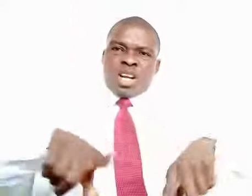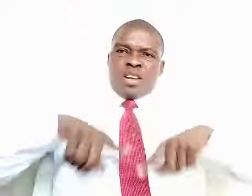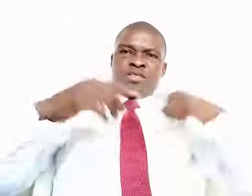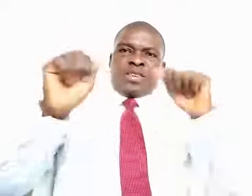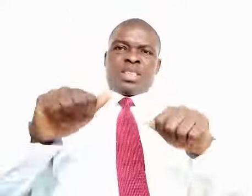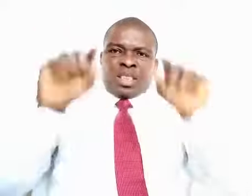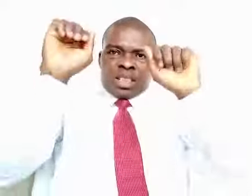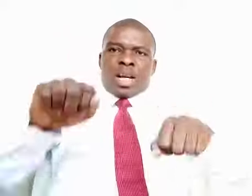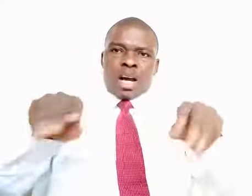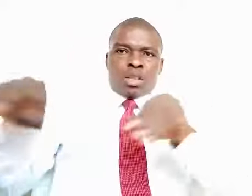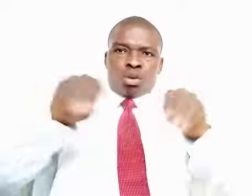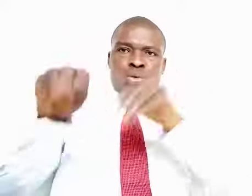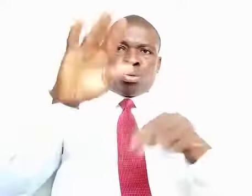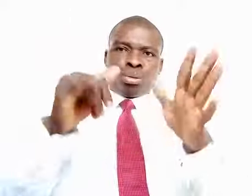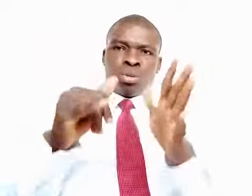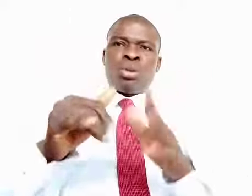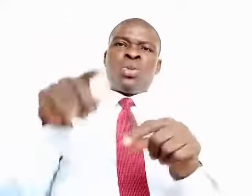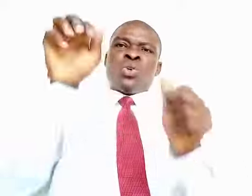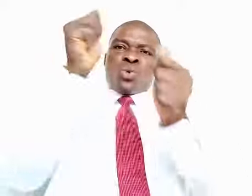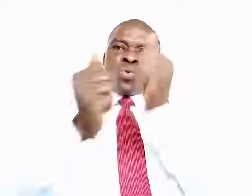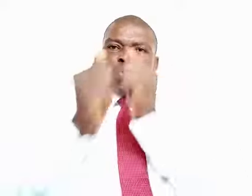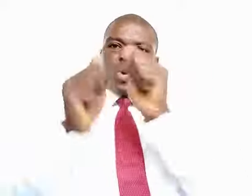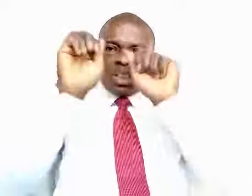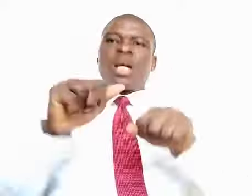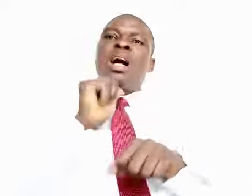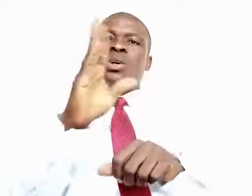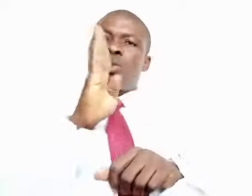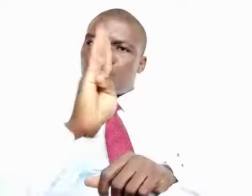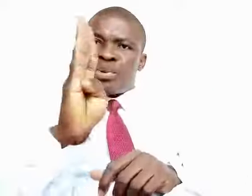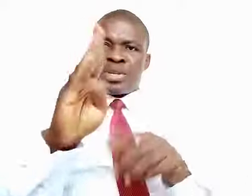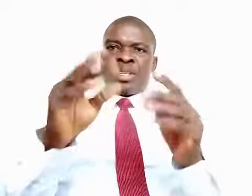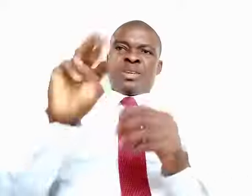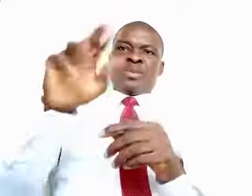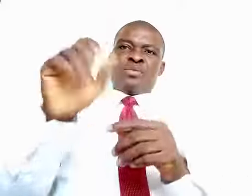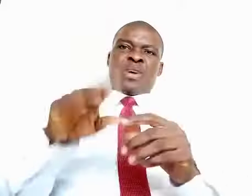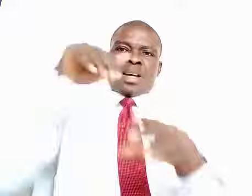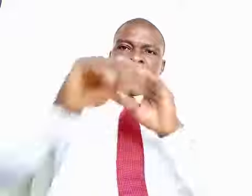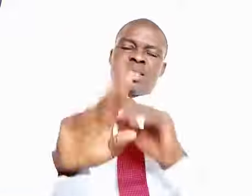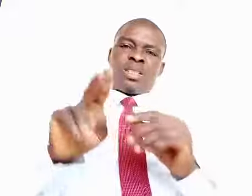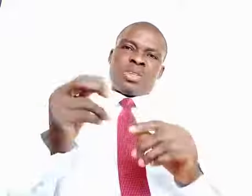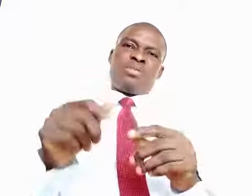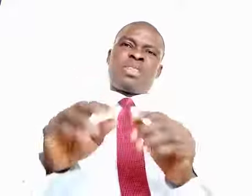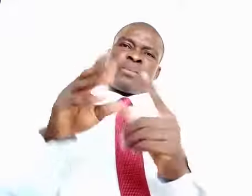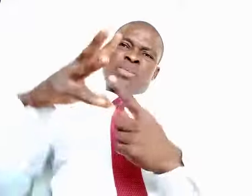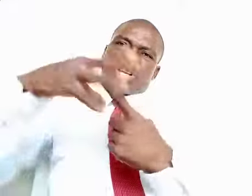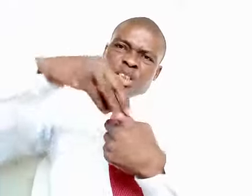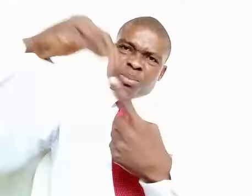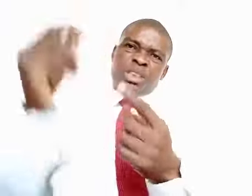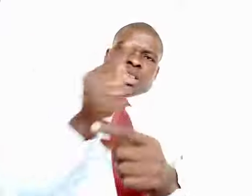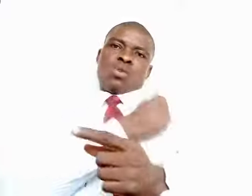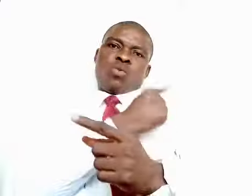out, which cannot be found in non-living things. Such special qualities, properties,